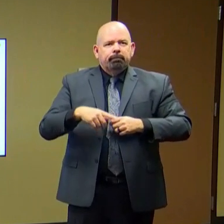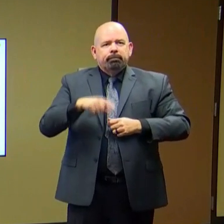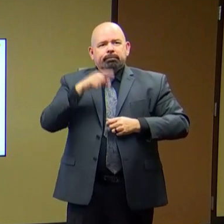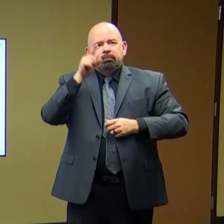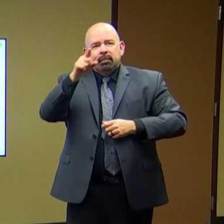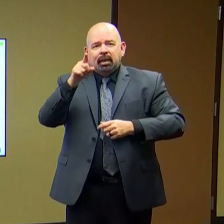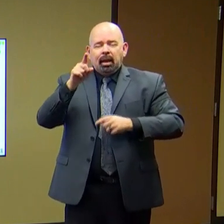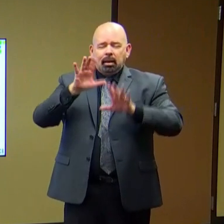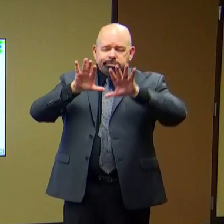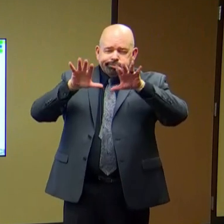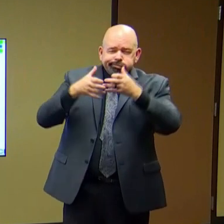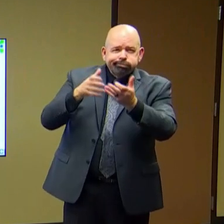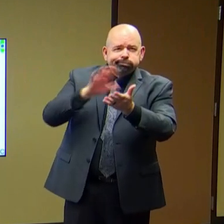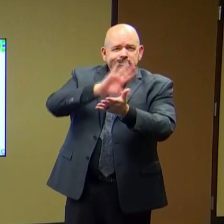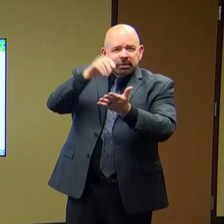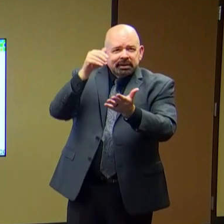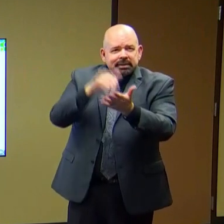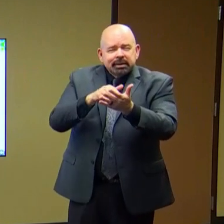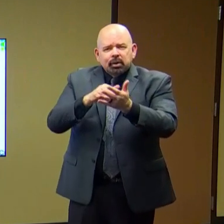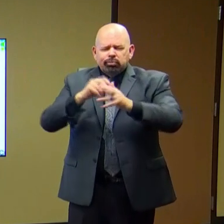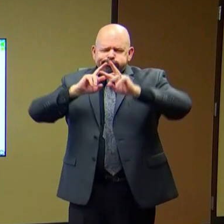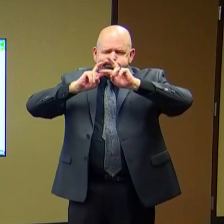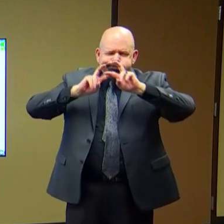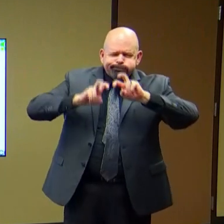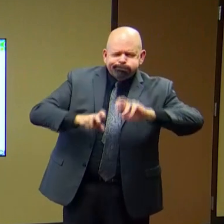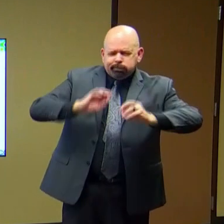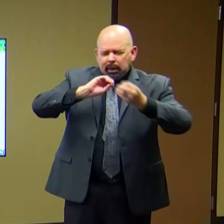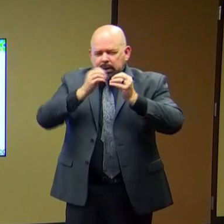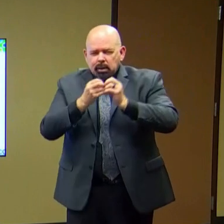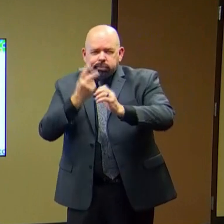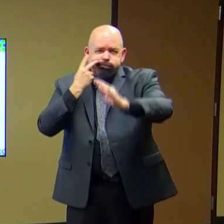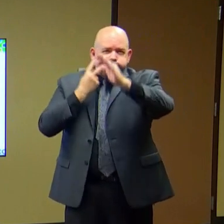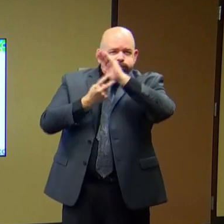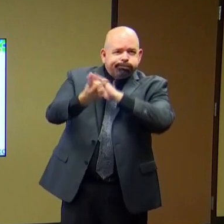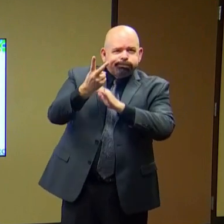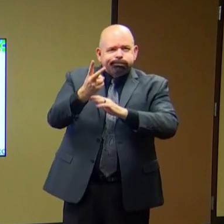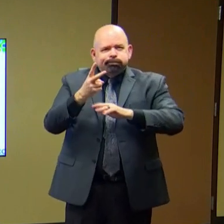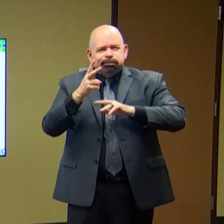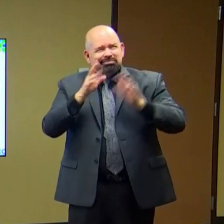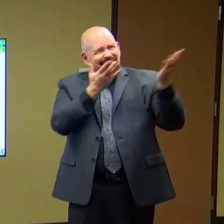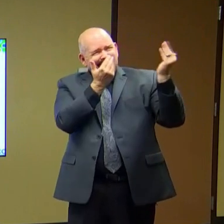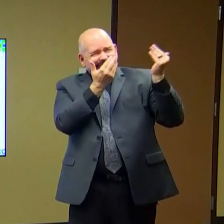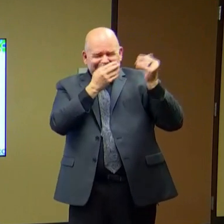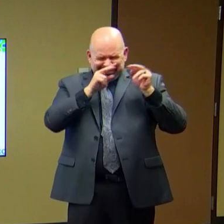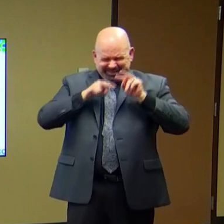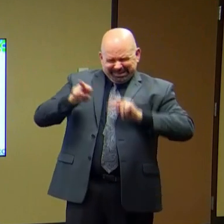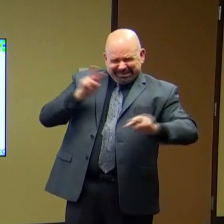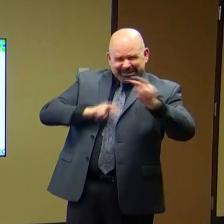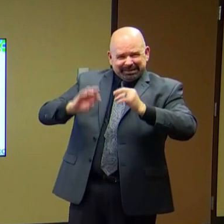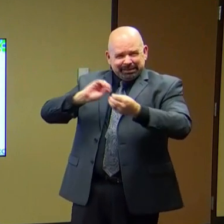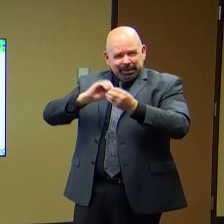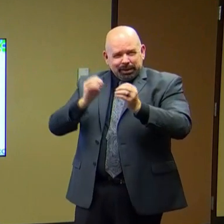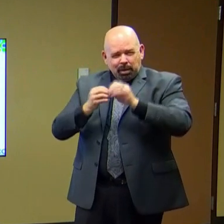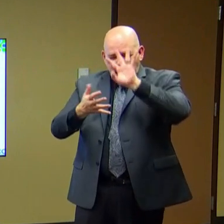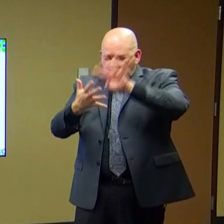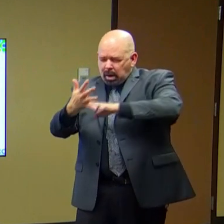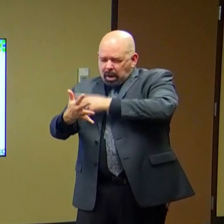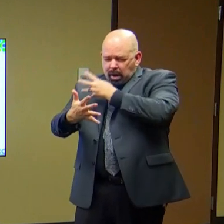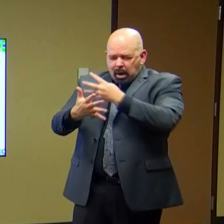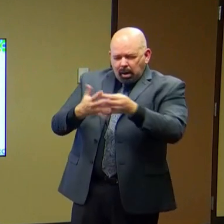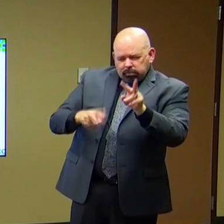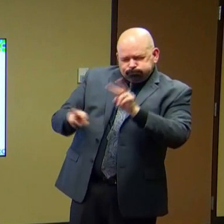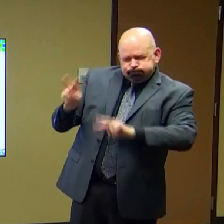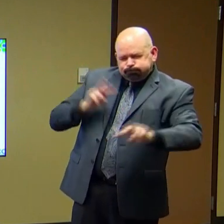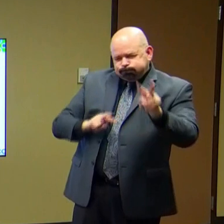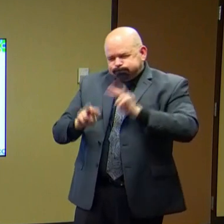see various indicators and see if they're all pointing in the same direction. And that gives us more confidence that what we're seeing and